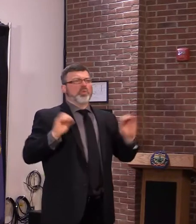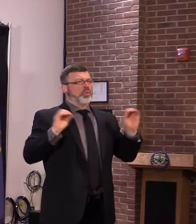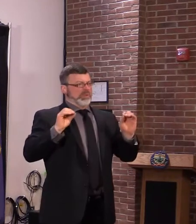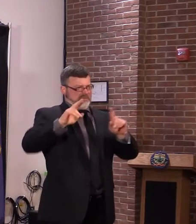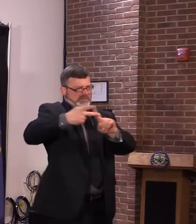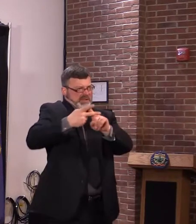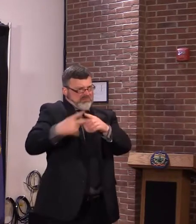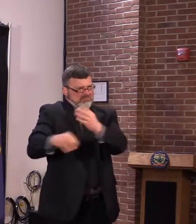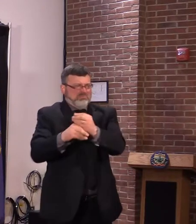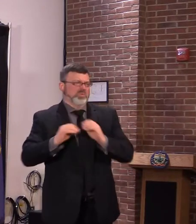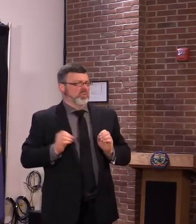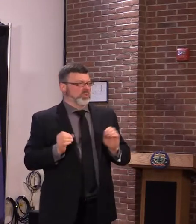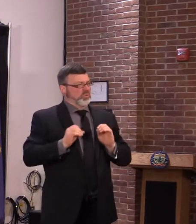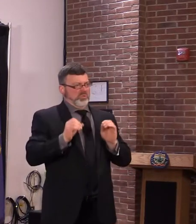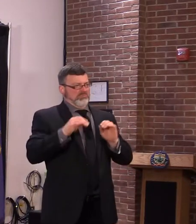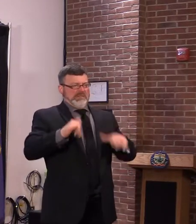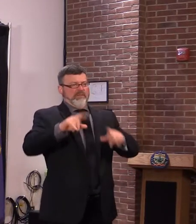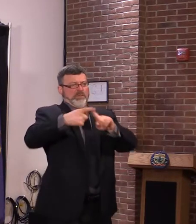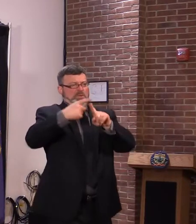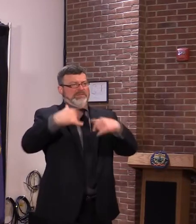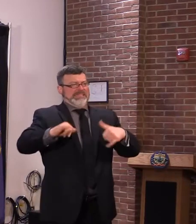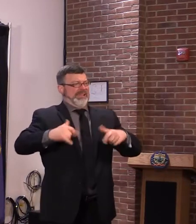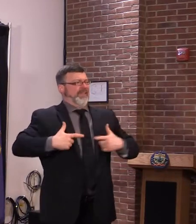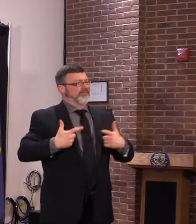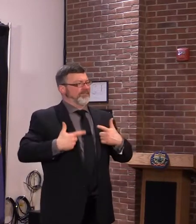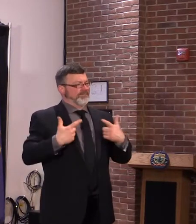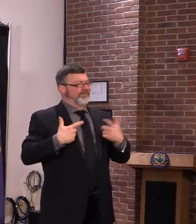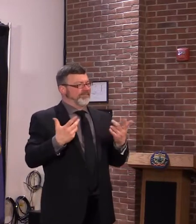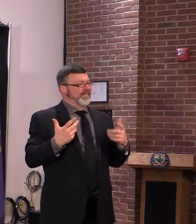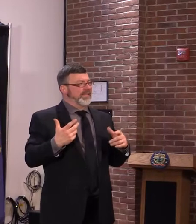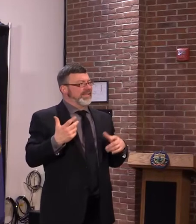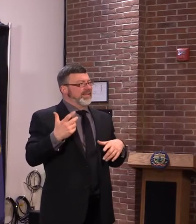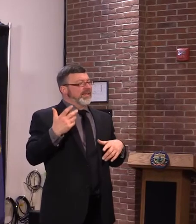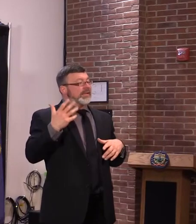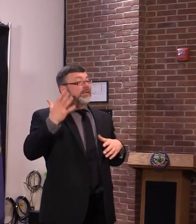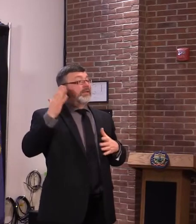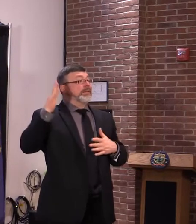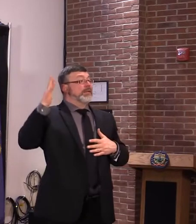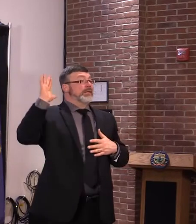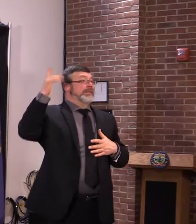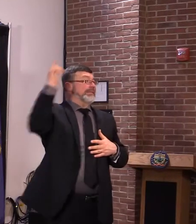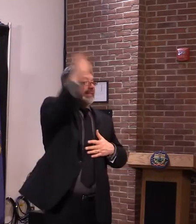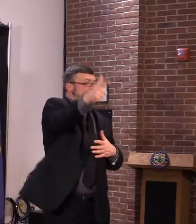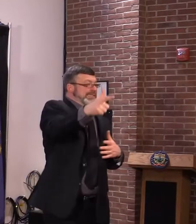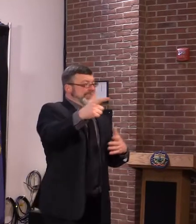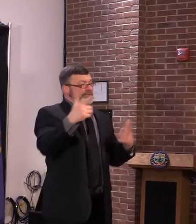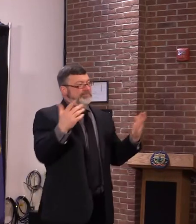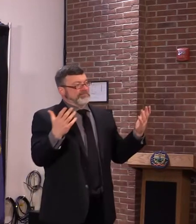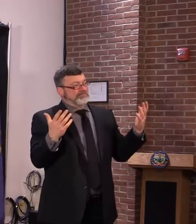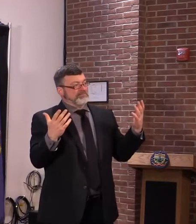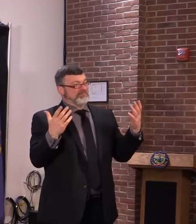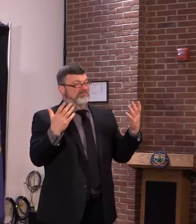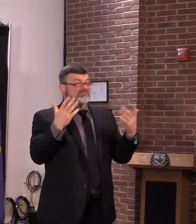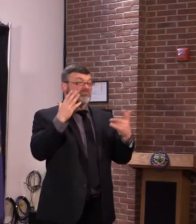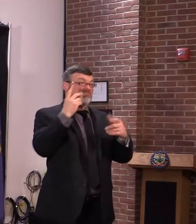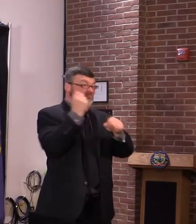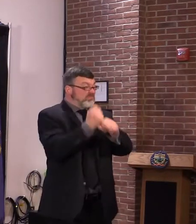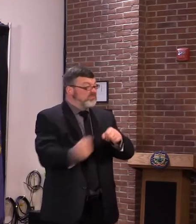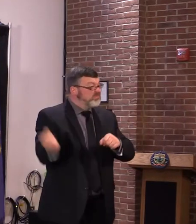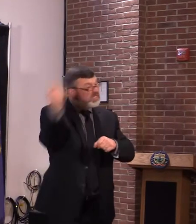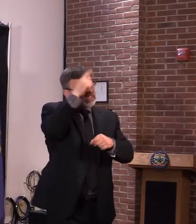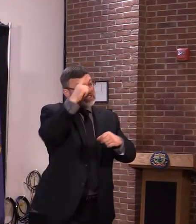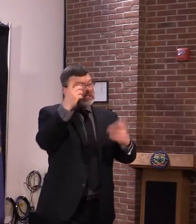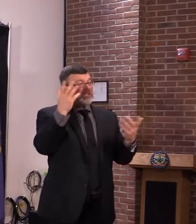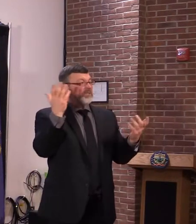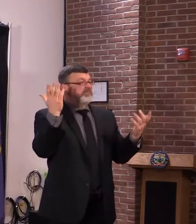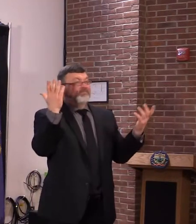either. It's really going to be evaluated over the course of the next calendar year to see how